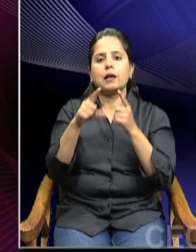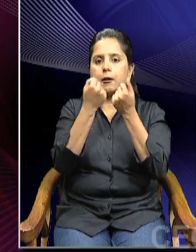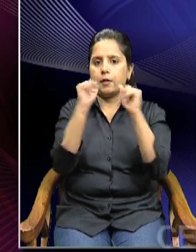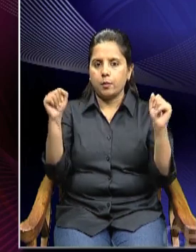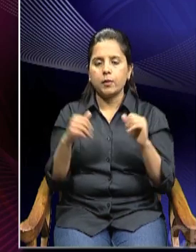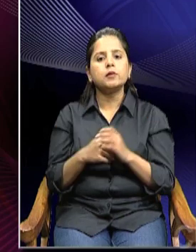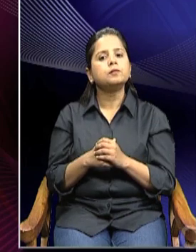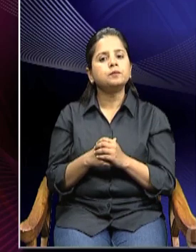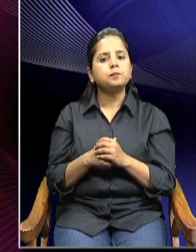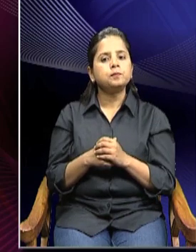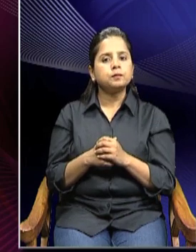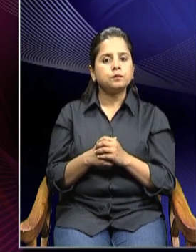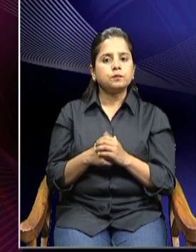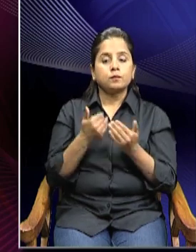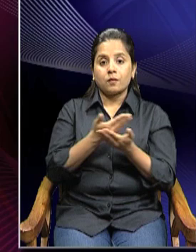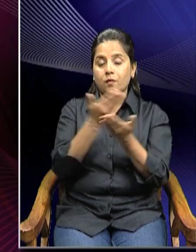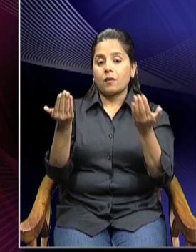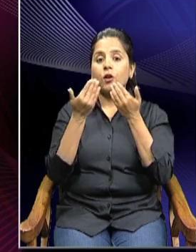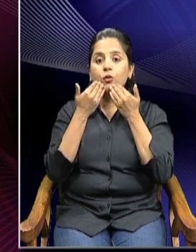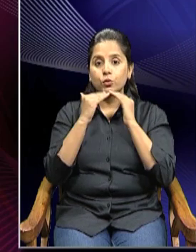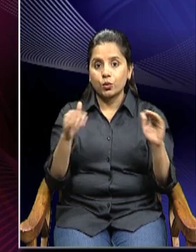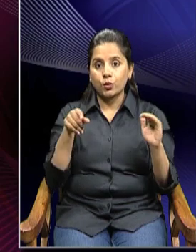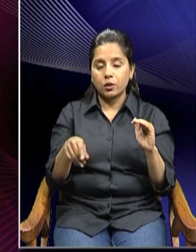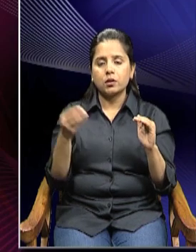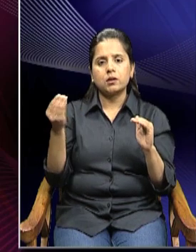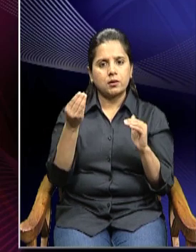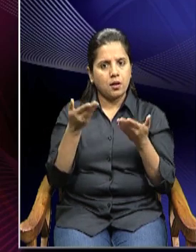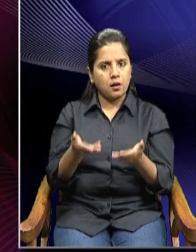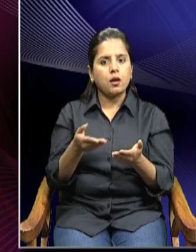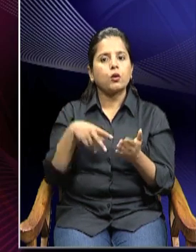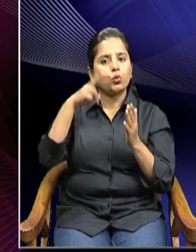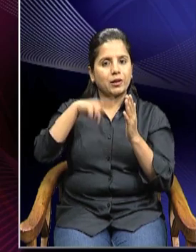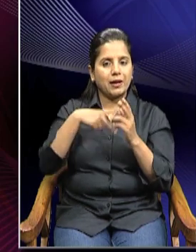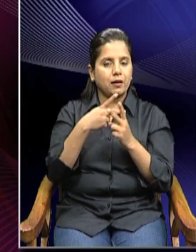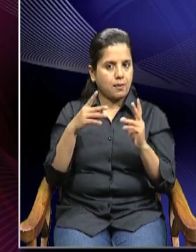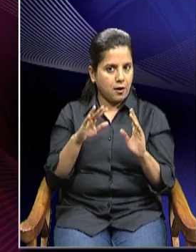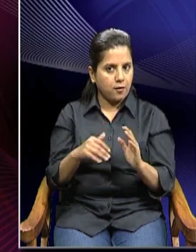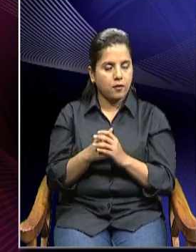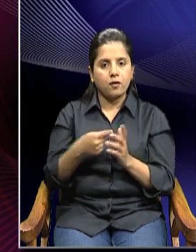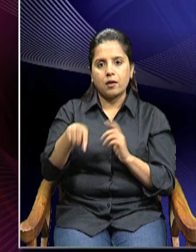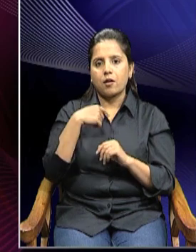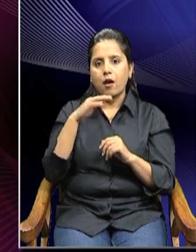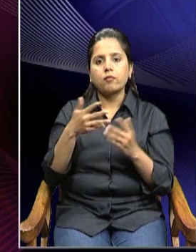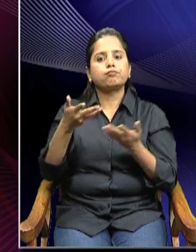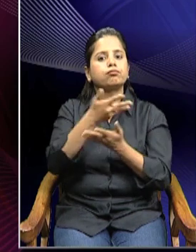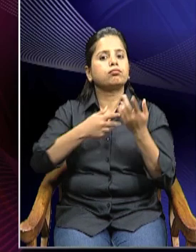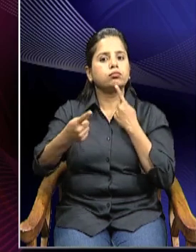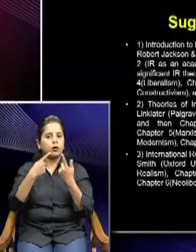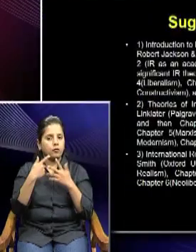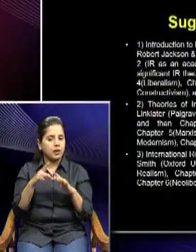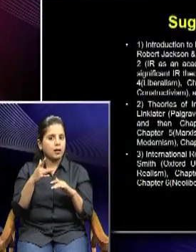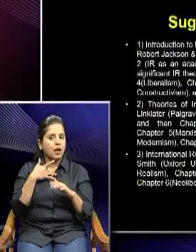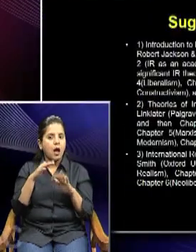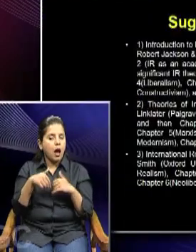So, dear students, these are some of the readings and we have discussed